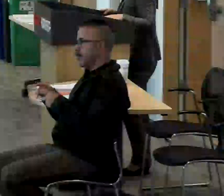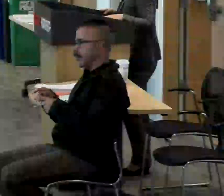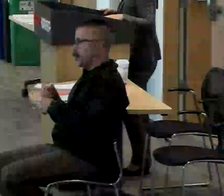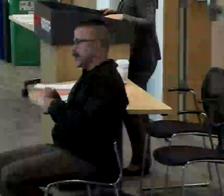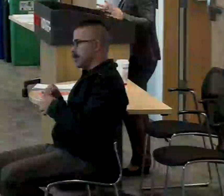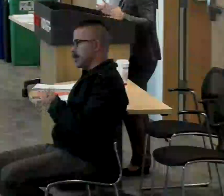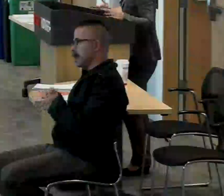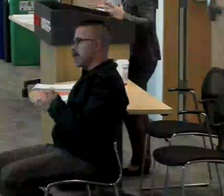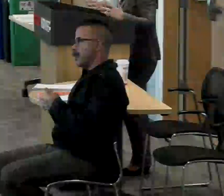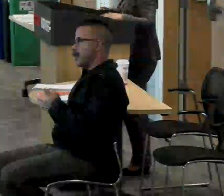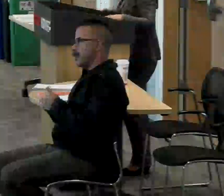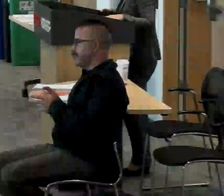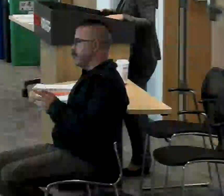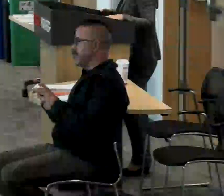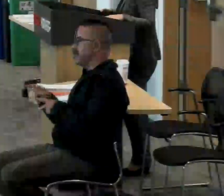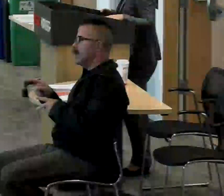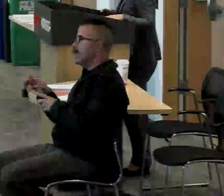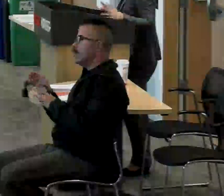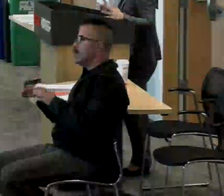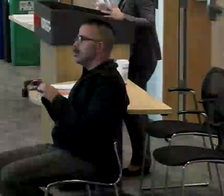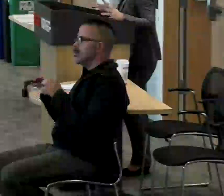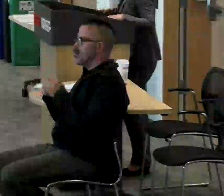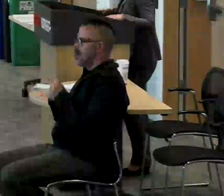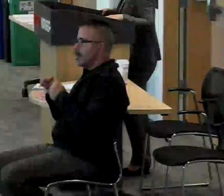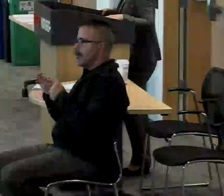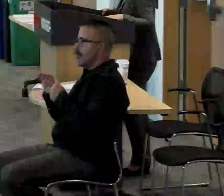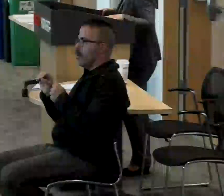money just like you would with a 401k or